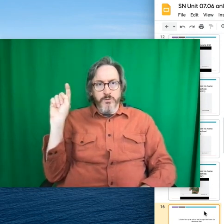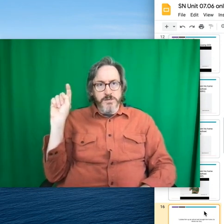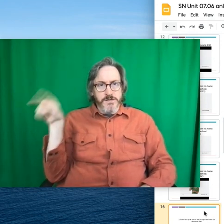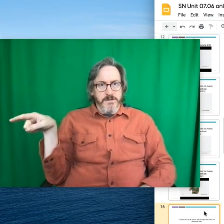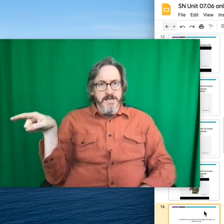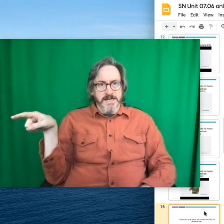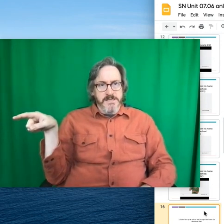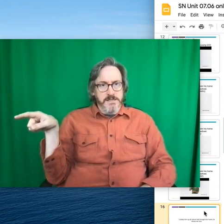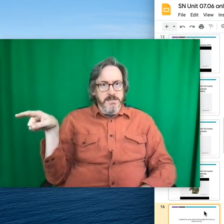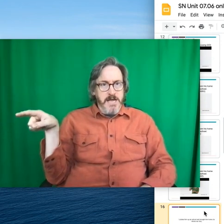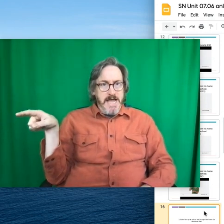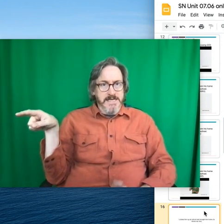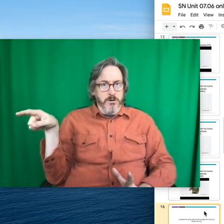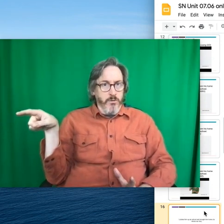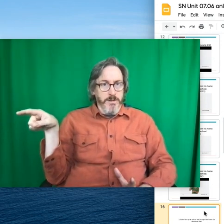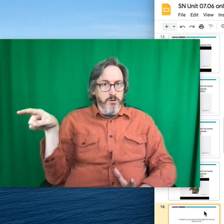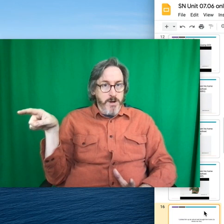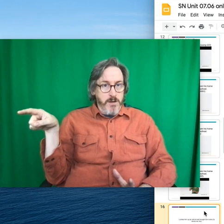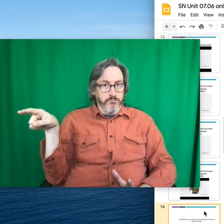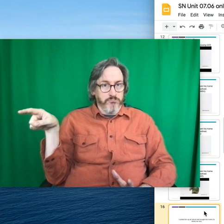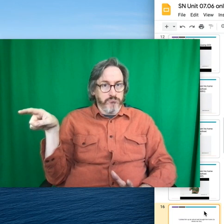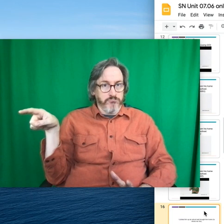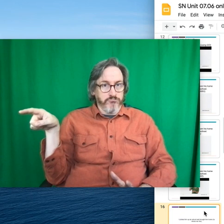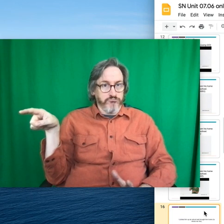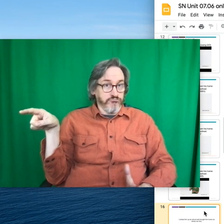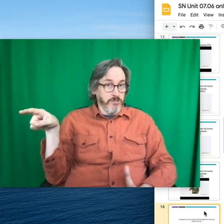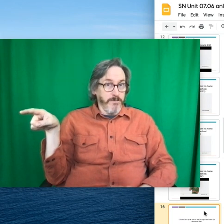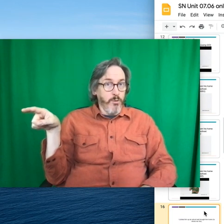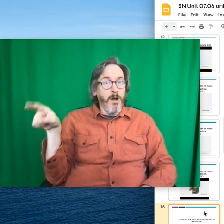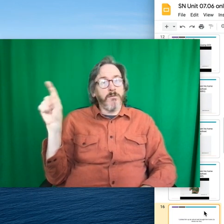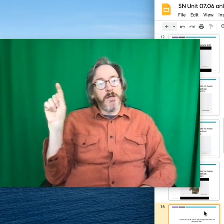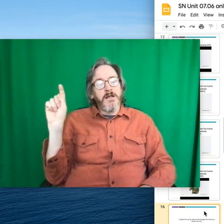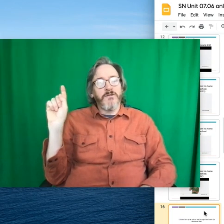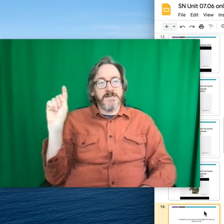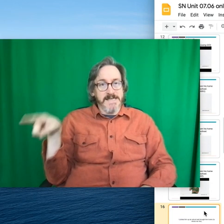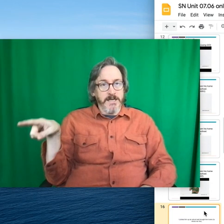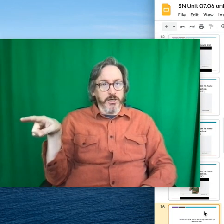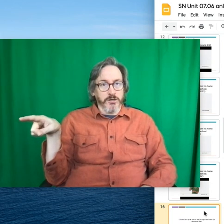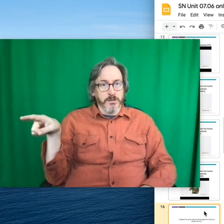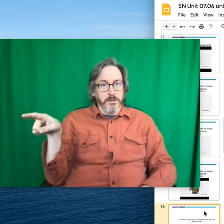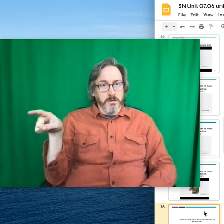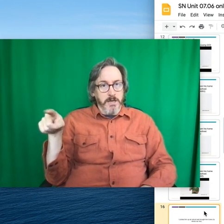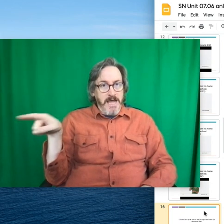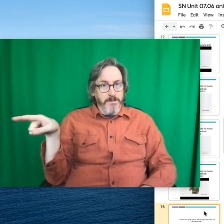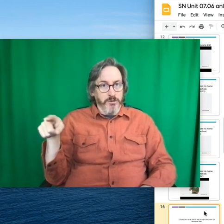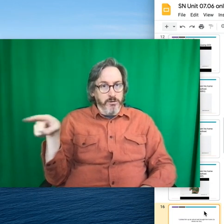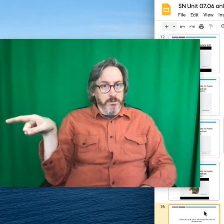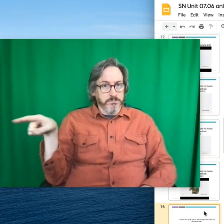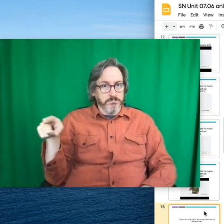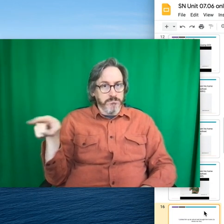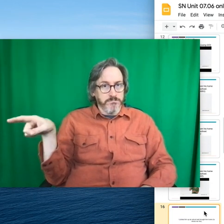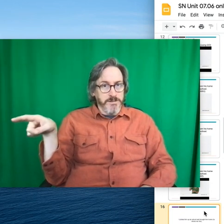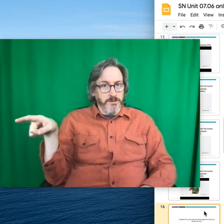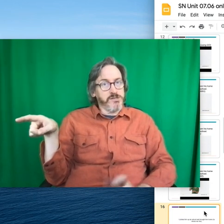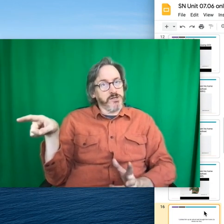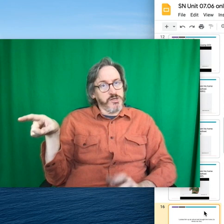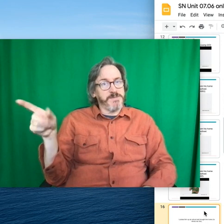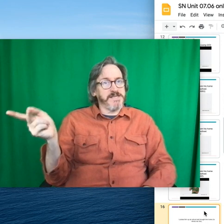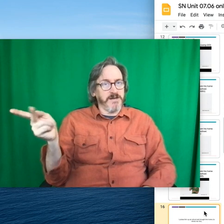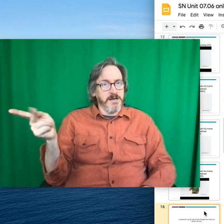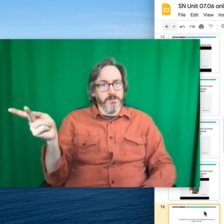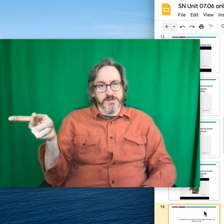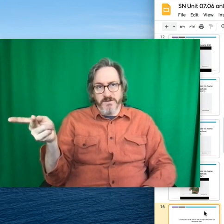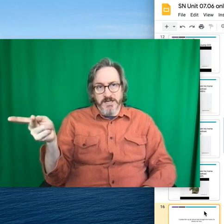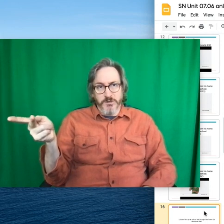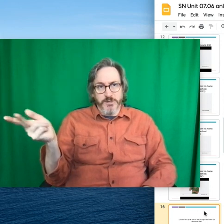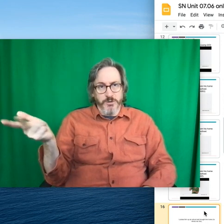we use this as our only pronoun, right? Well, there's singular and plural. There's also